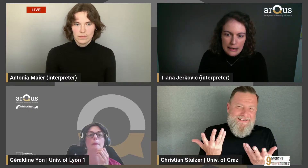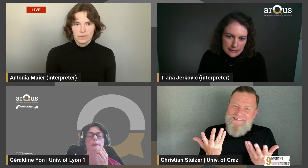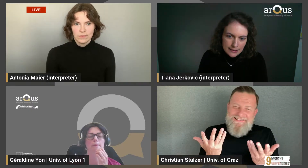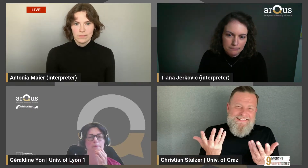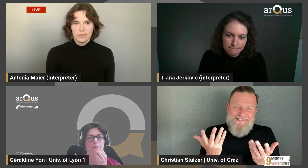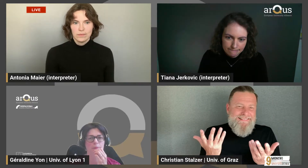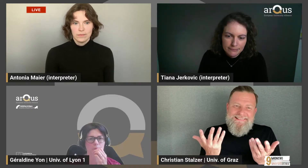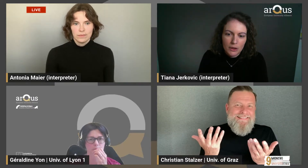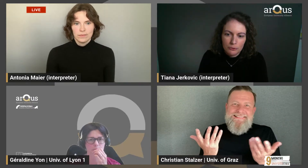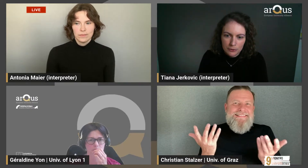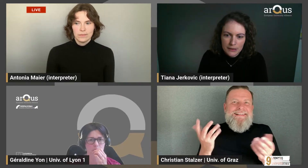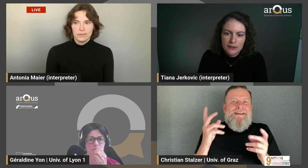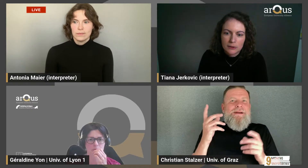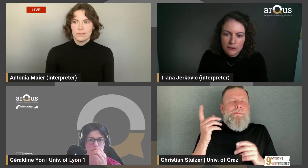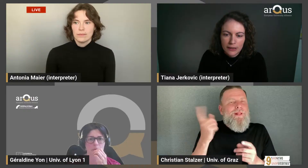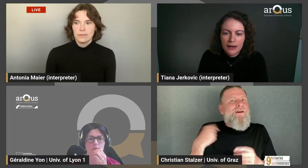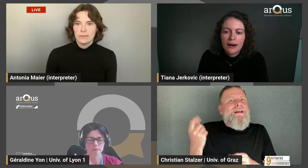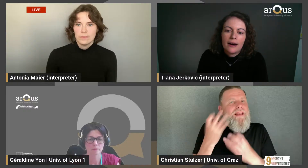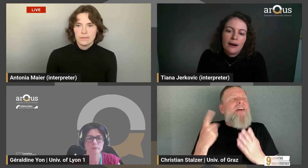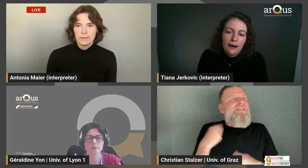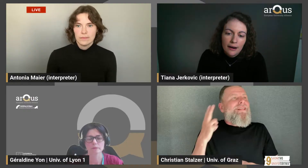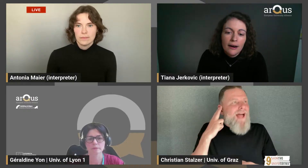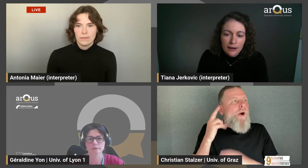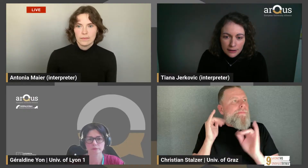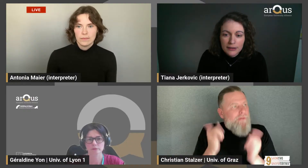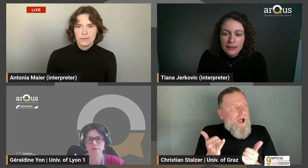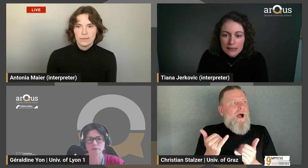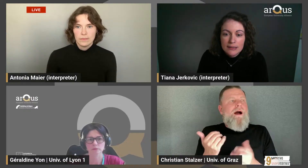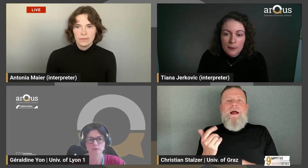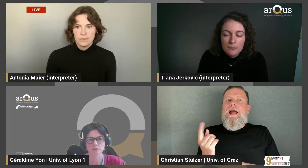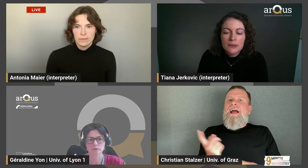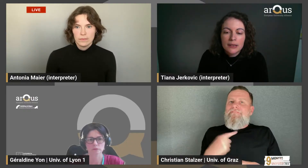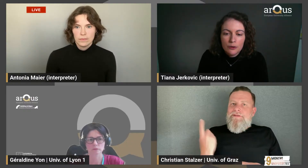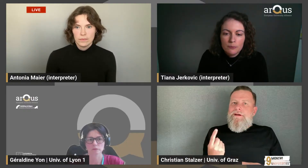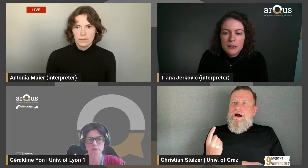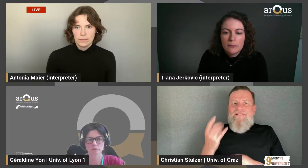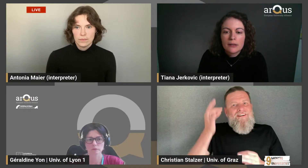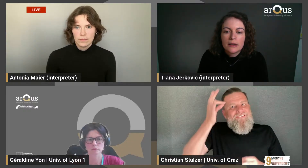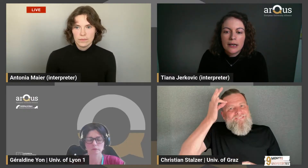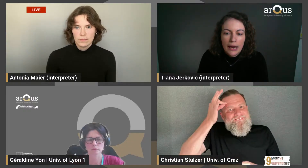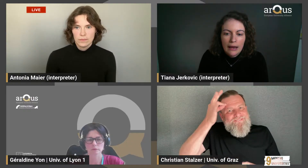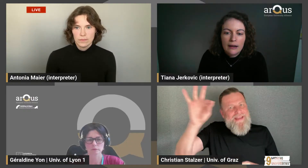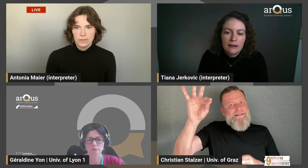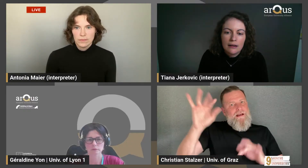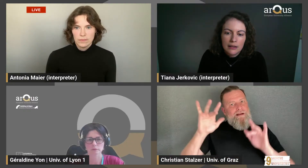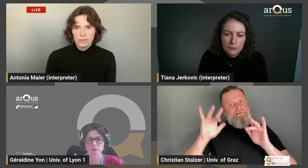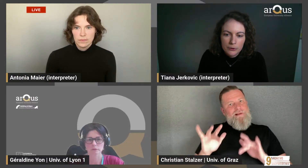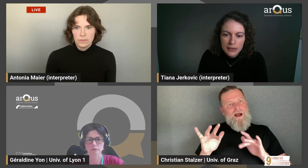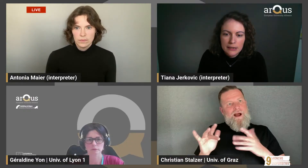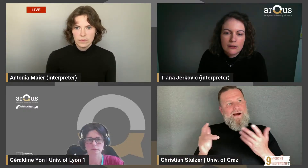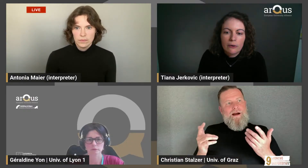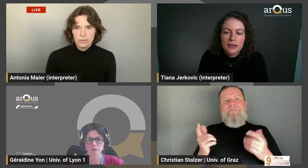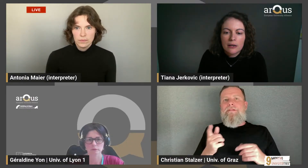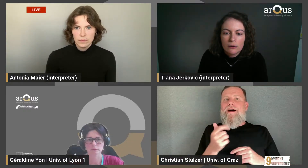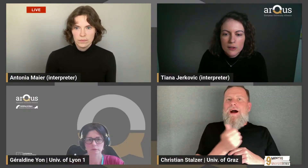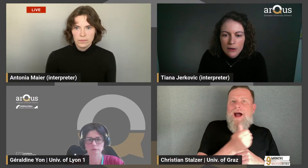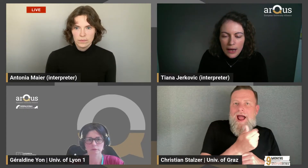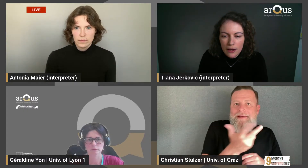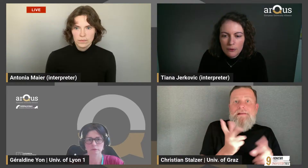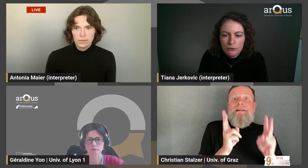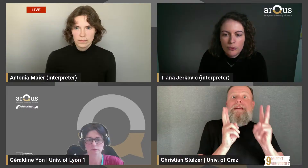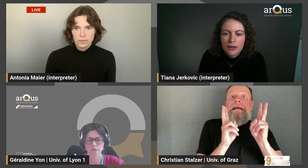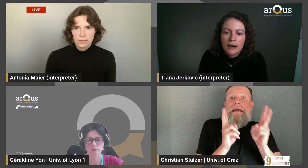not the case, of course. So yes, some deaf people can lip read, or they